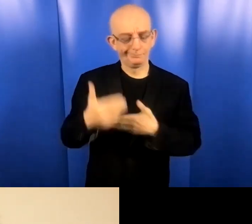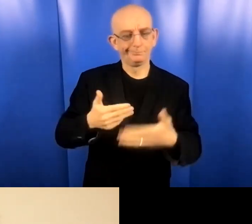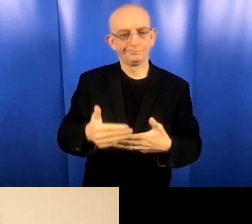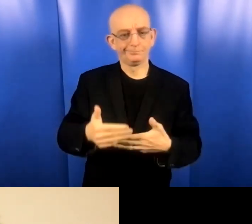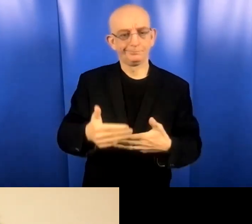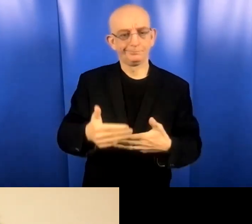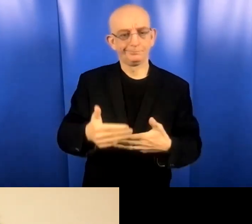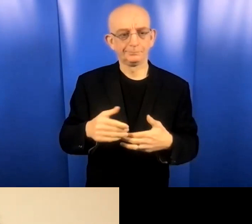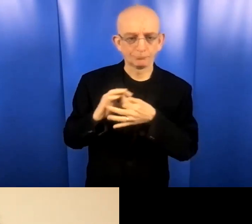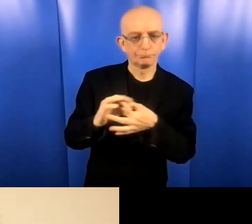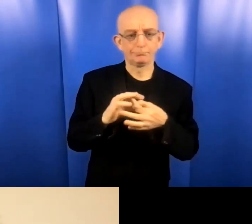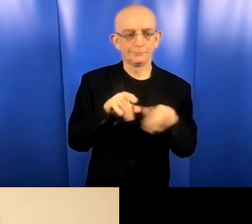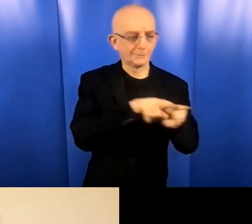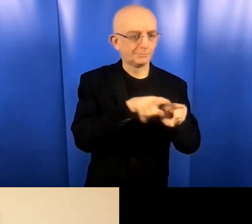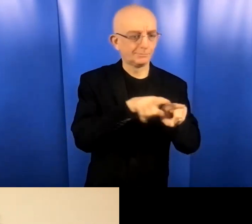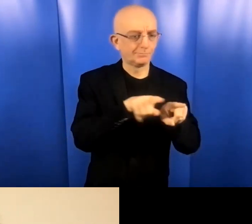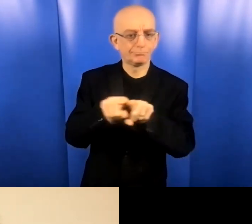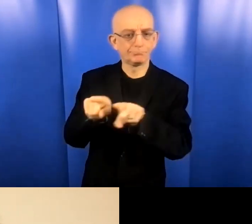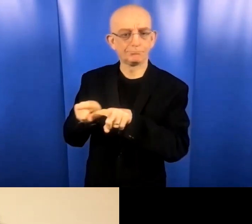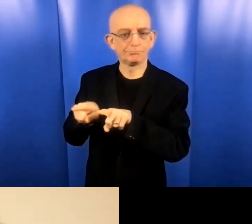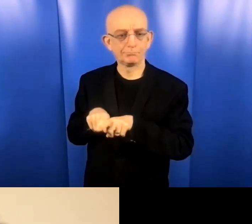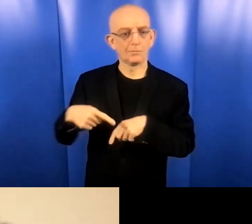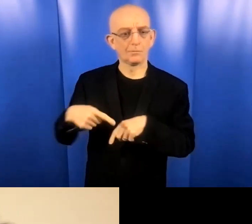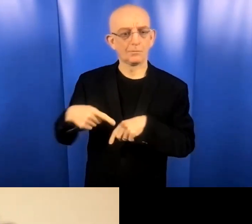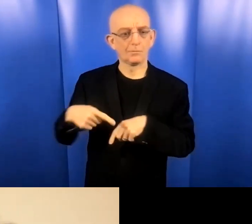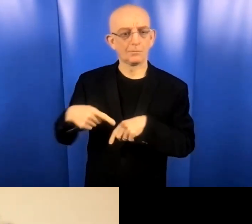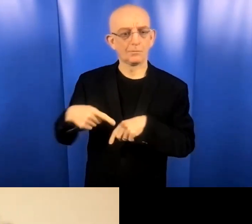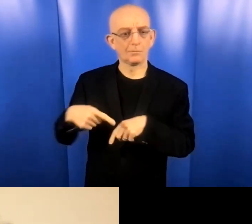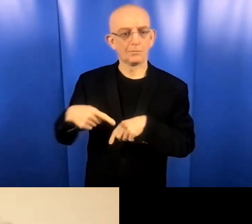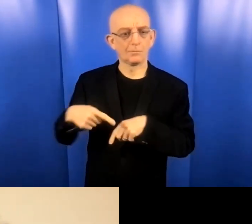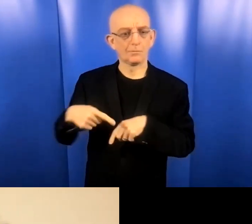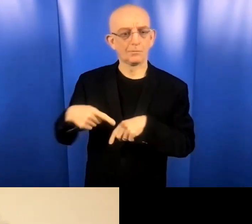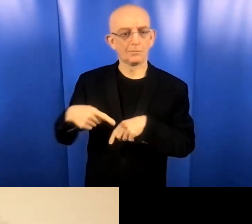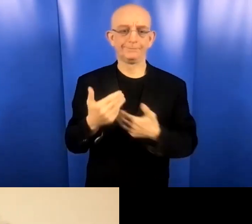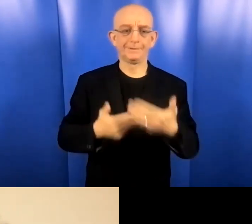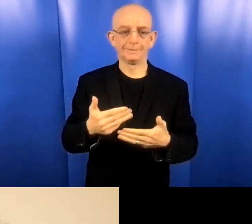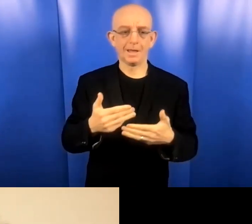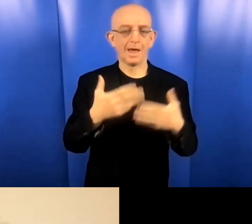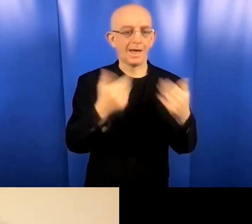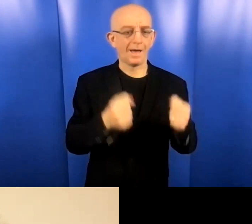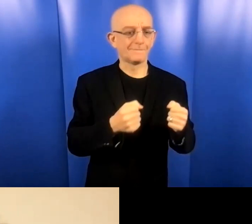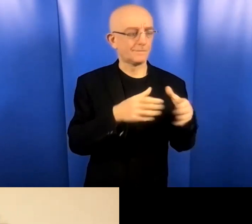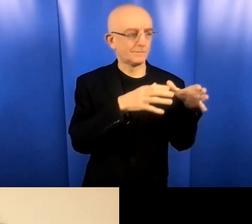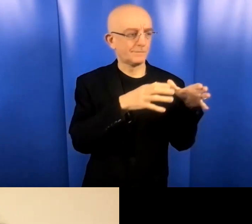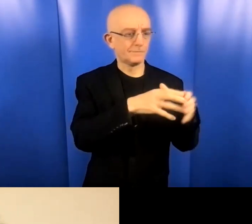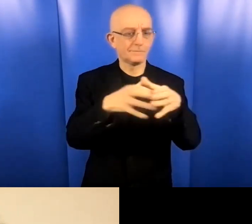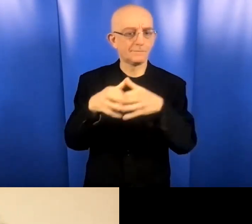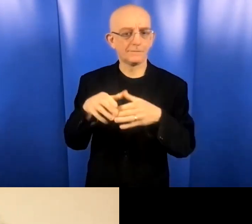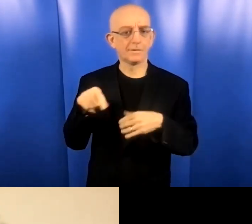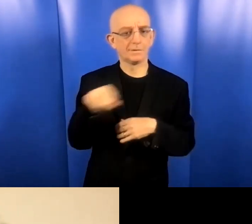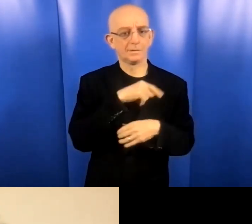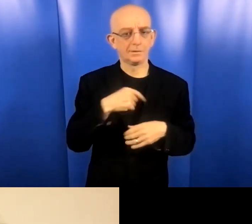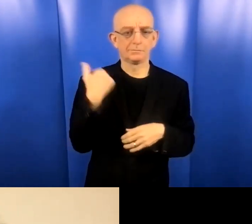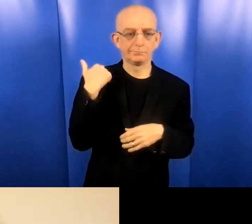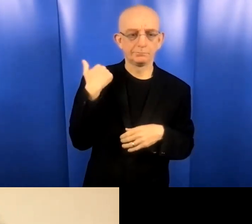are most often we are told that we need to demand our rights We need to demand our space within the